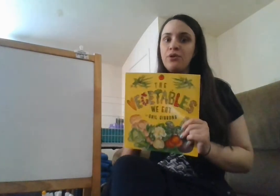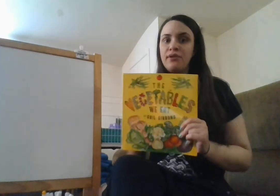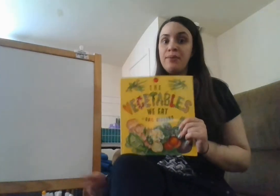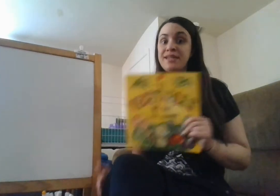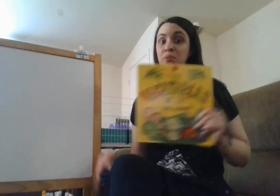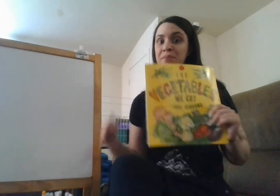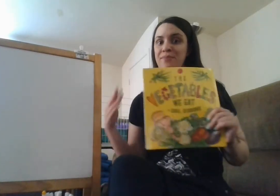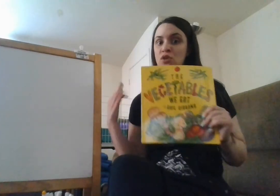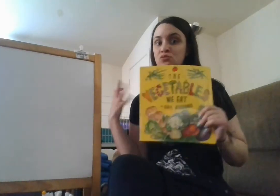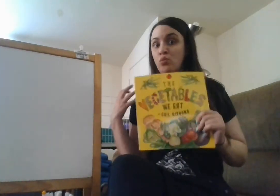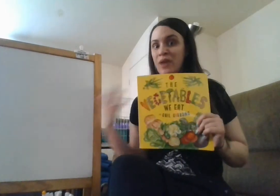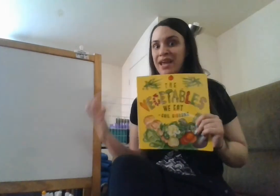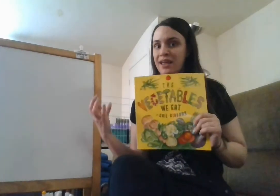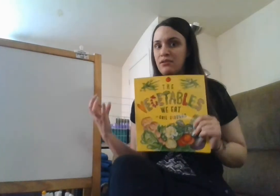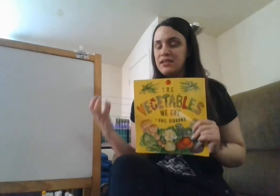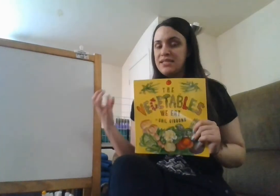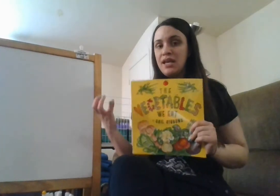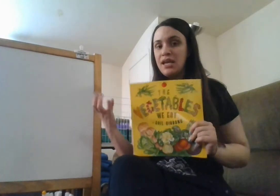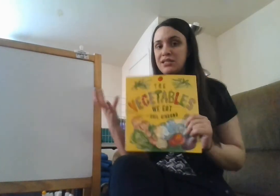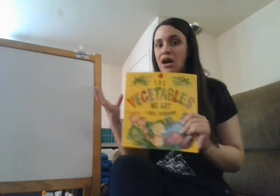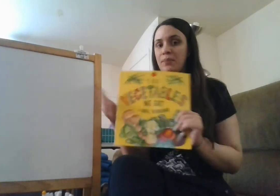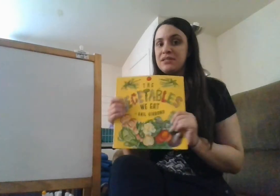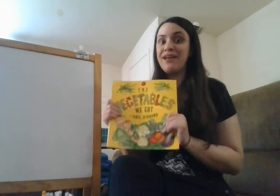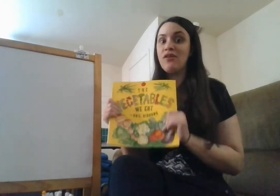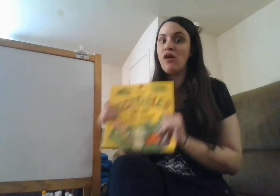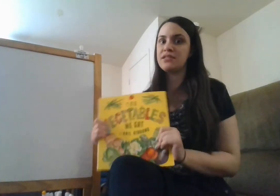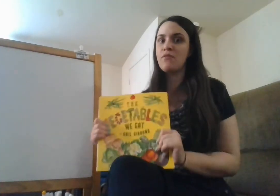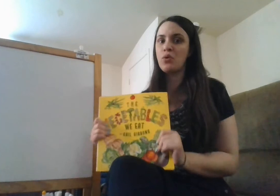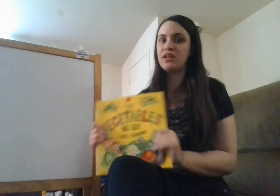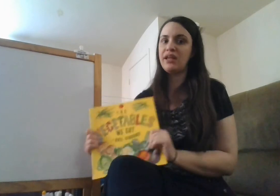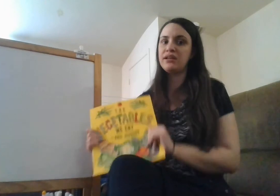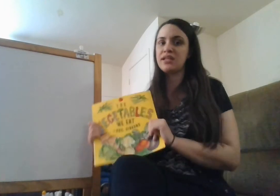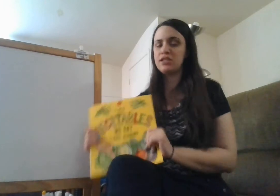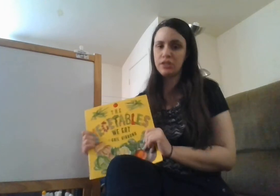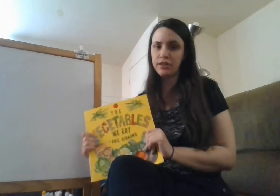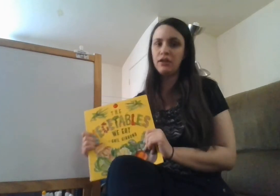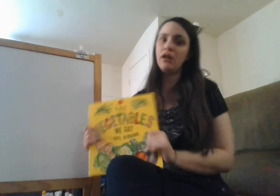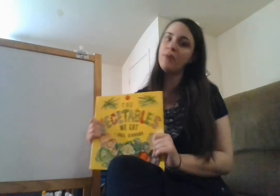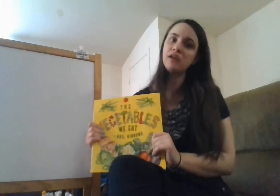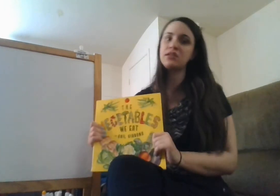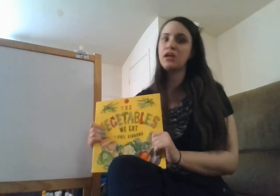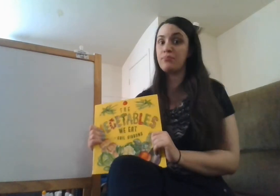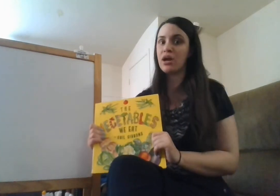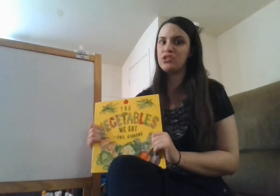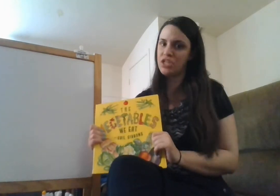right? We said we use wheat, the seed, to help us make lots of important things like cereal and pasta and bread